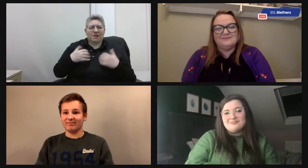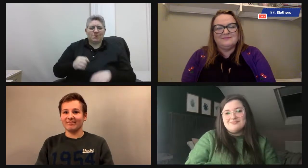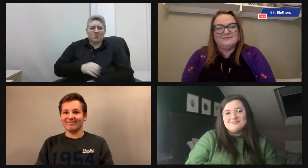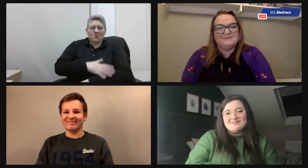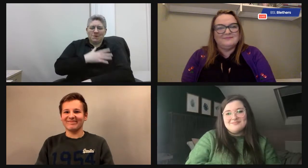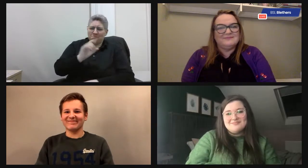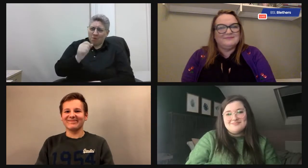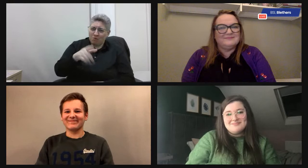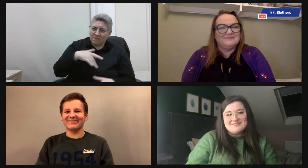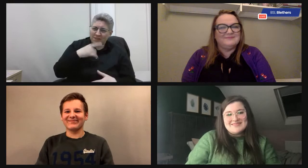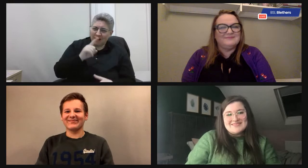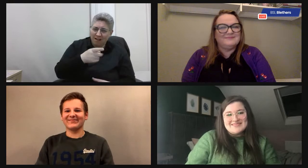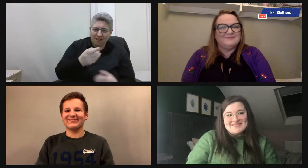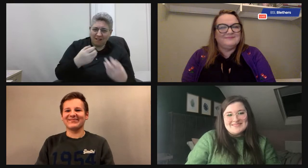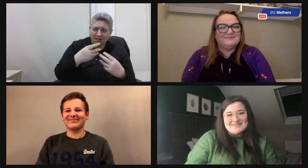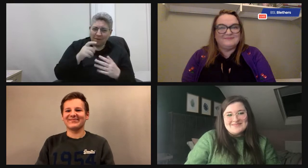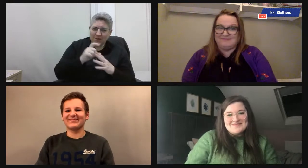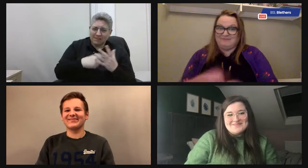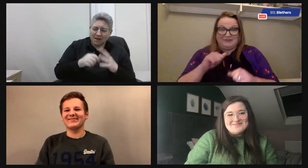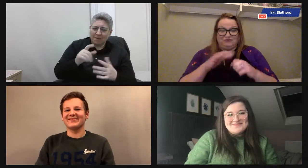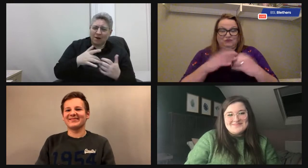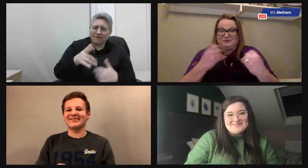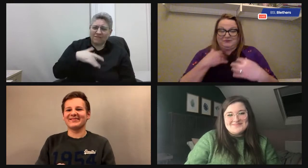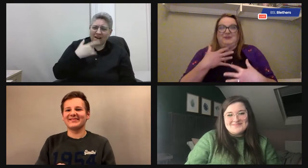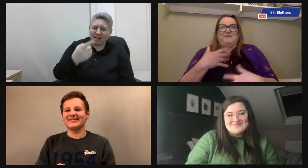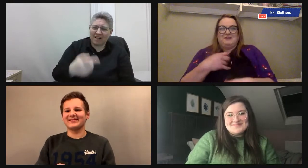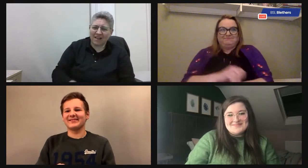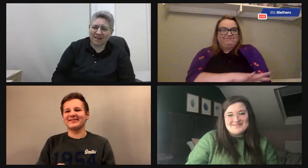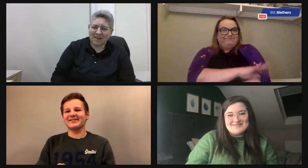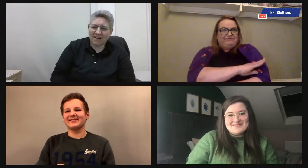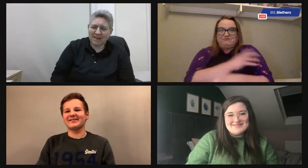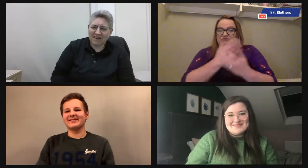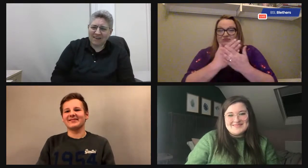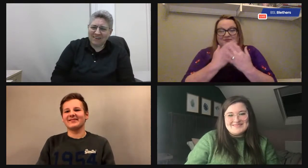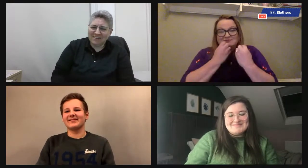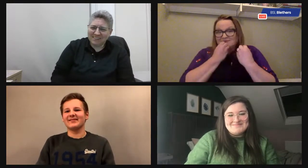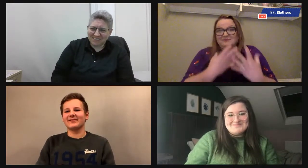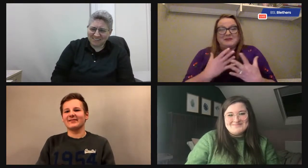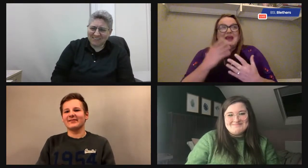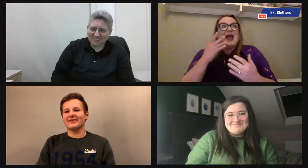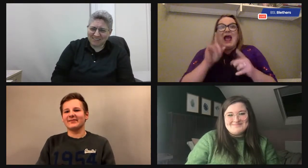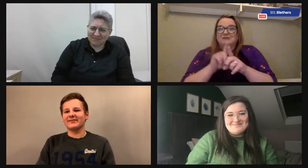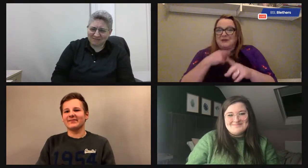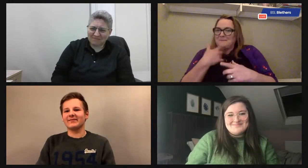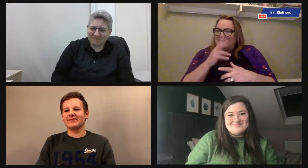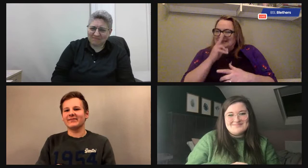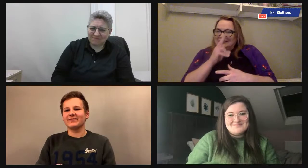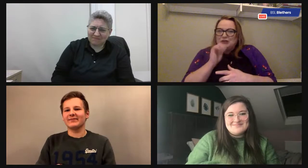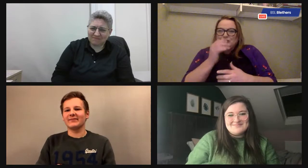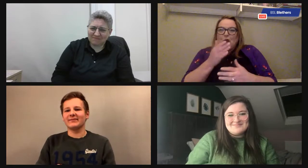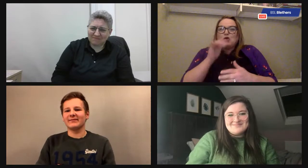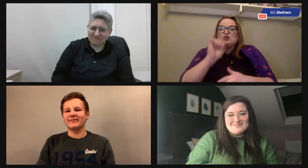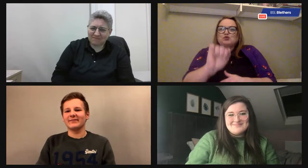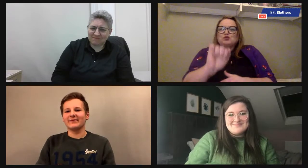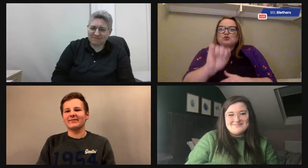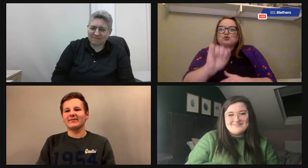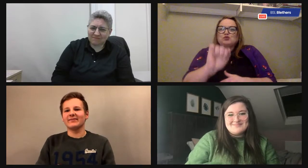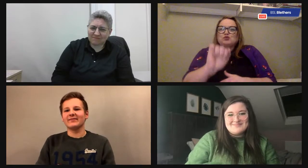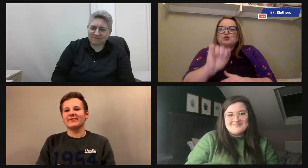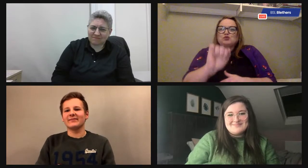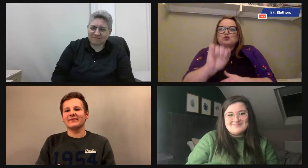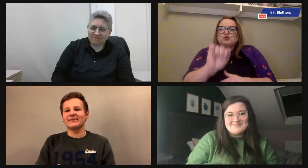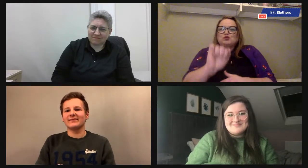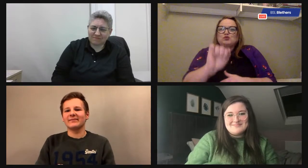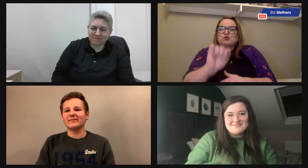getting our deaf young voice heard. Oh, you're giving me goosebumps. Moira, how's that feel for you? Oh, me too. Me